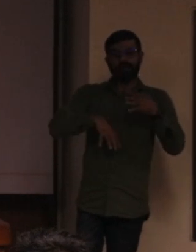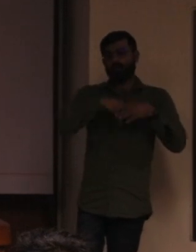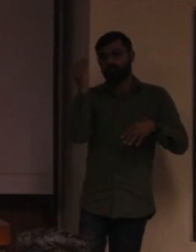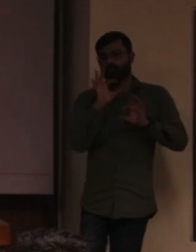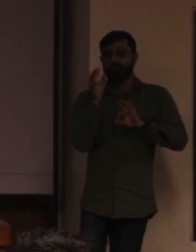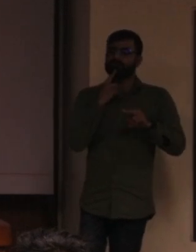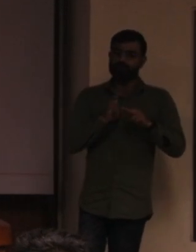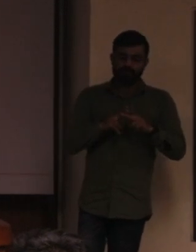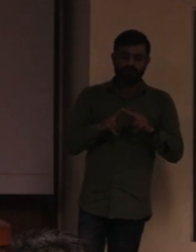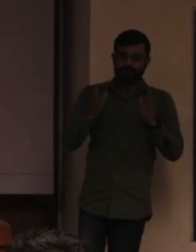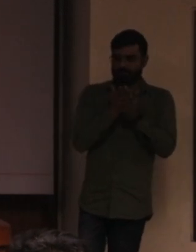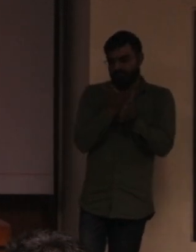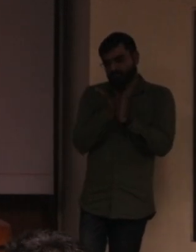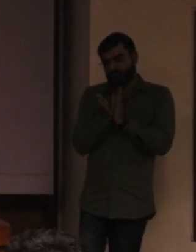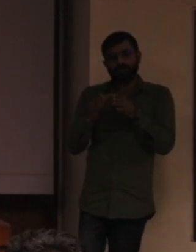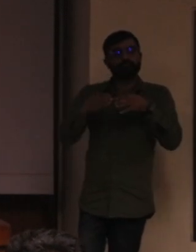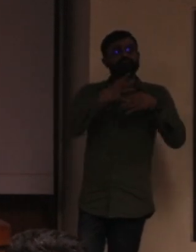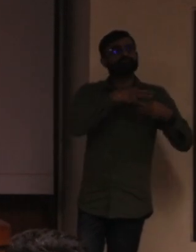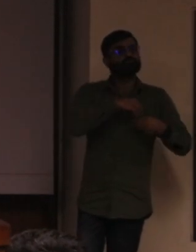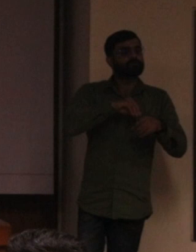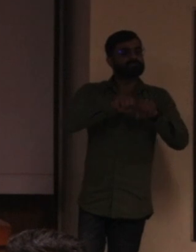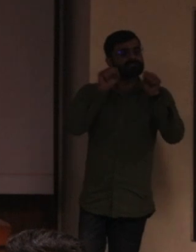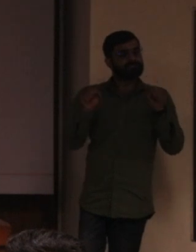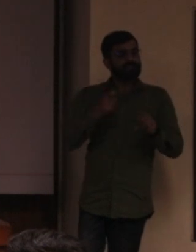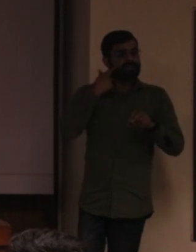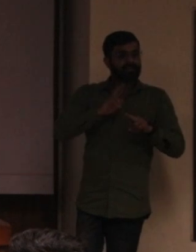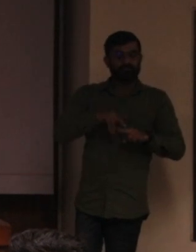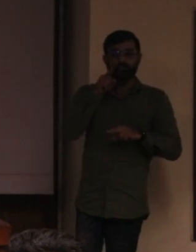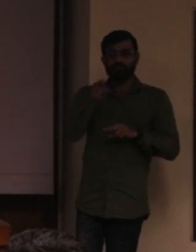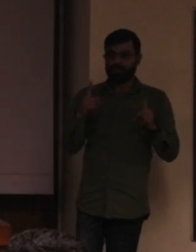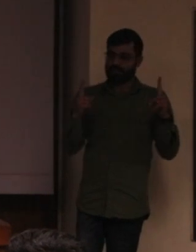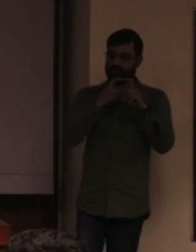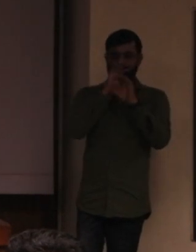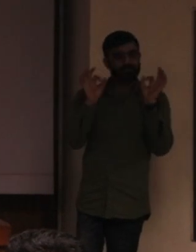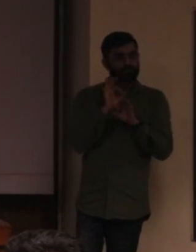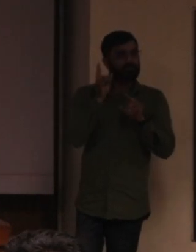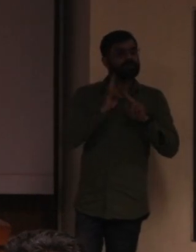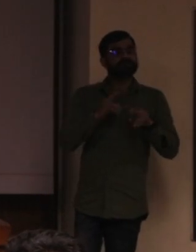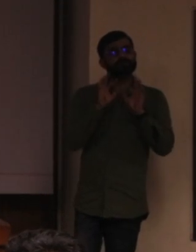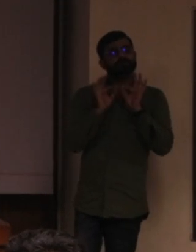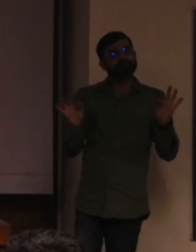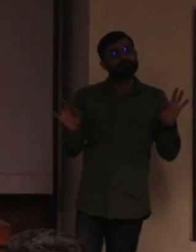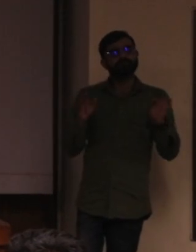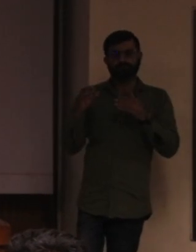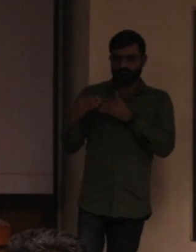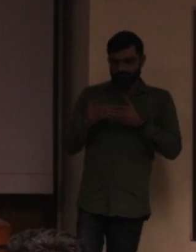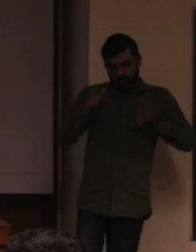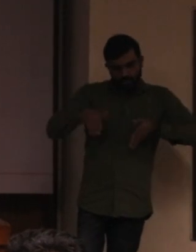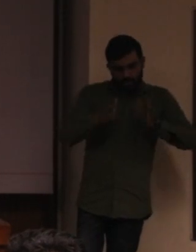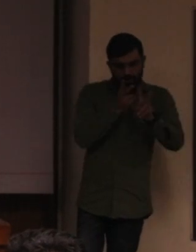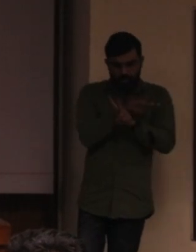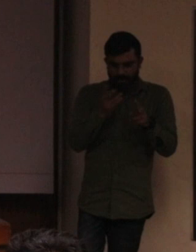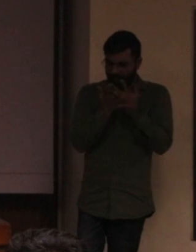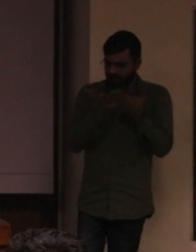It should get diluted within the system. If your system is not complex, you are simplifying your system through roads and many other